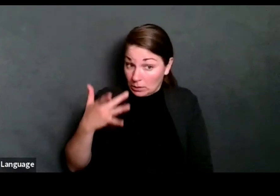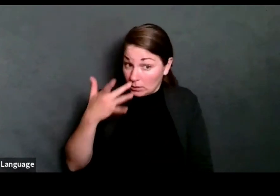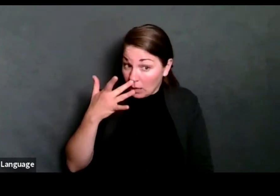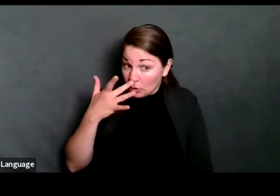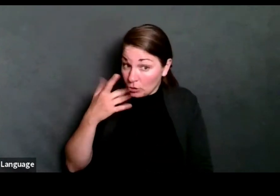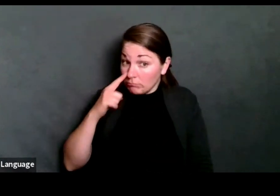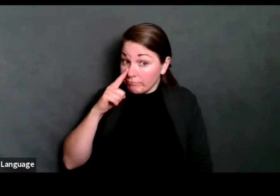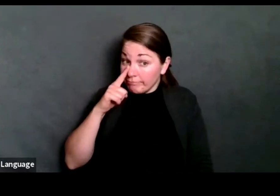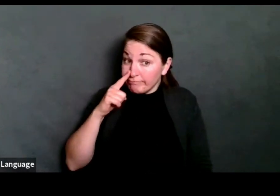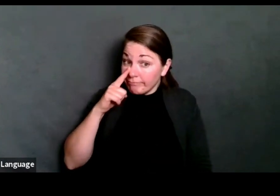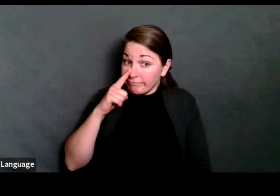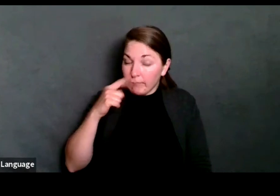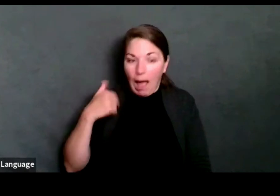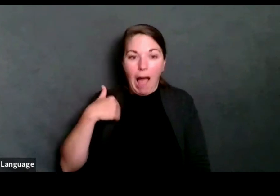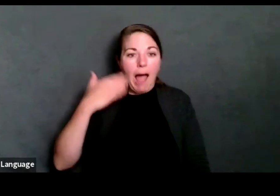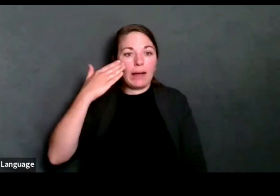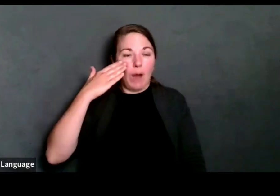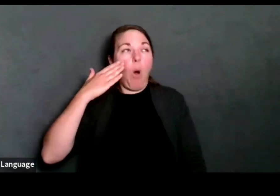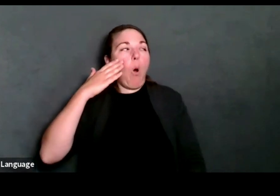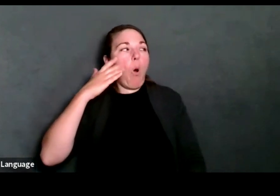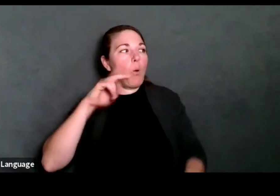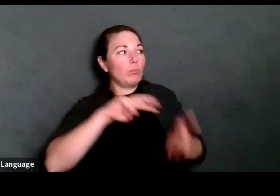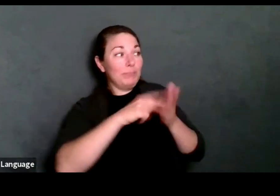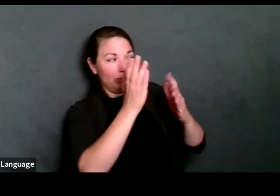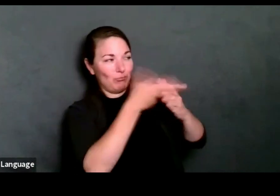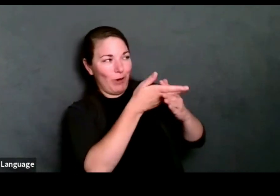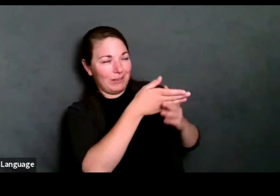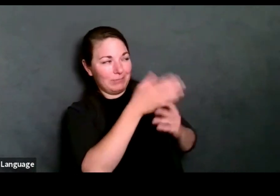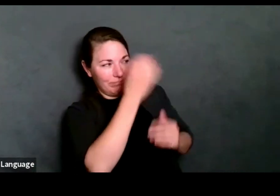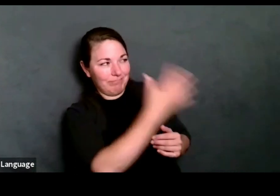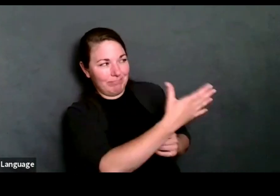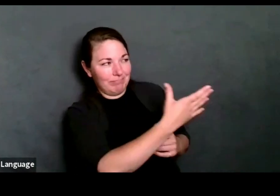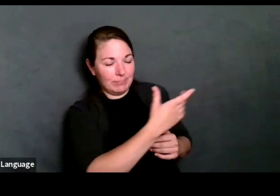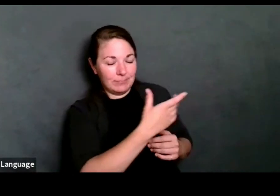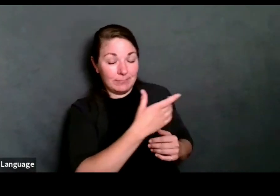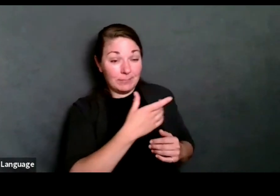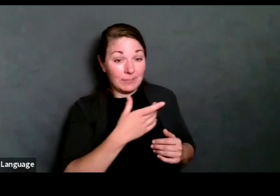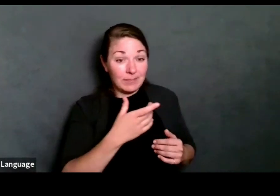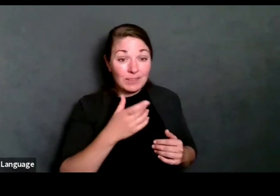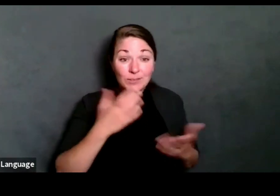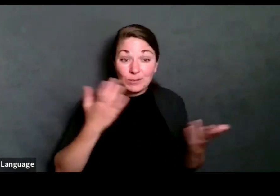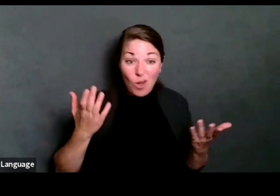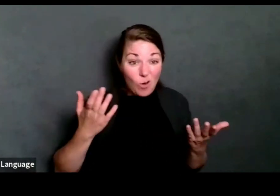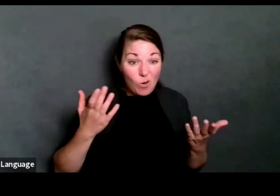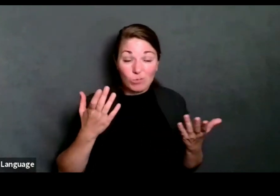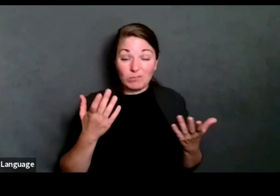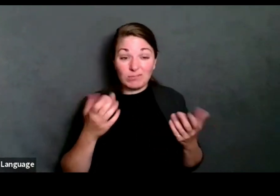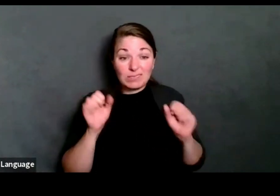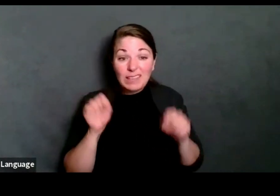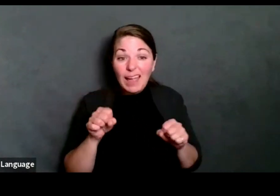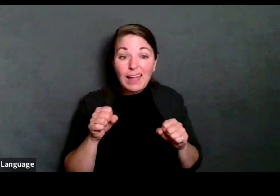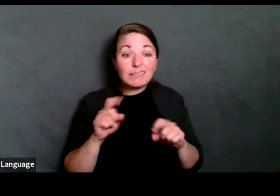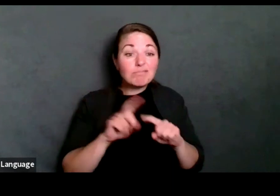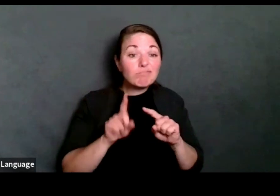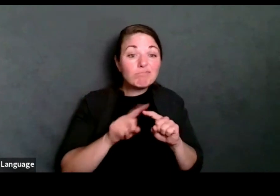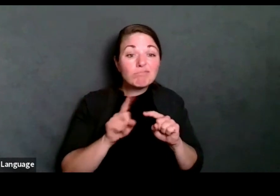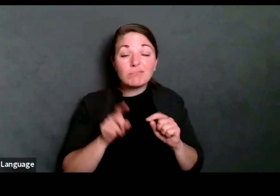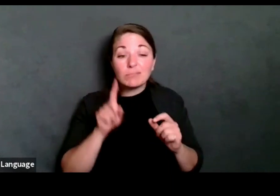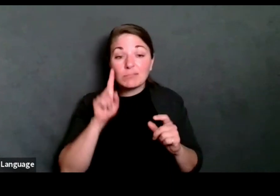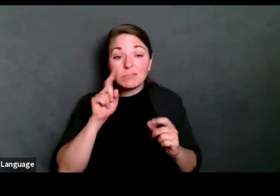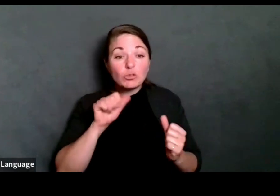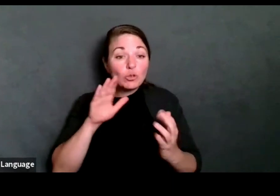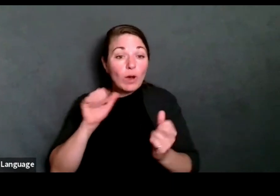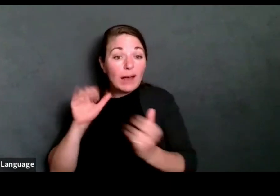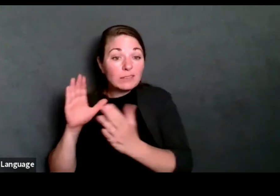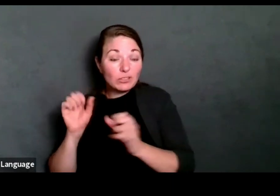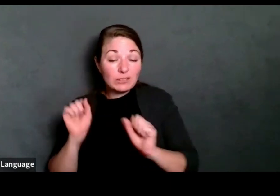time for me to ask for a break. As a sane, you could use the advocate in the same way. Right? Maybe say to the